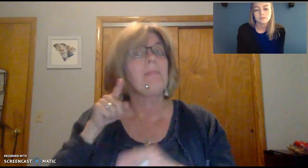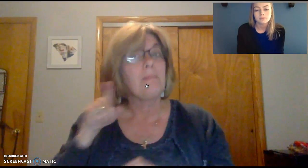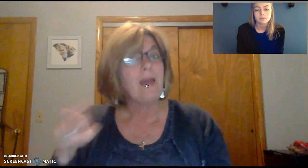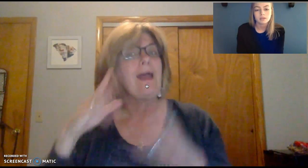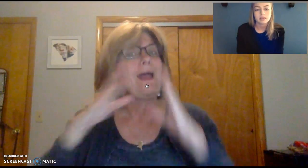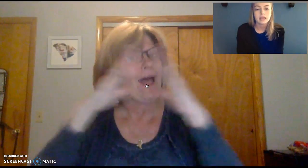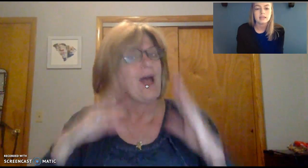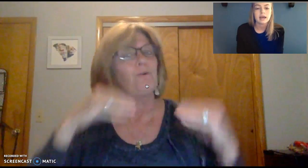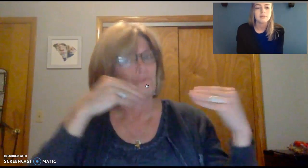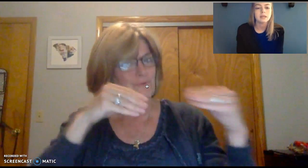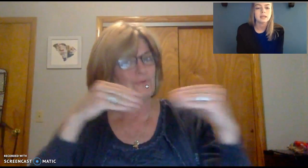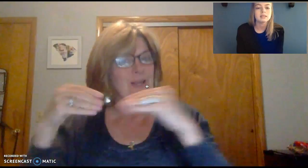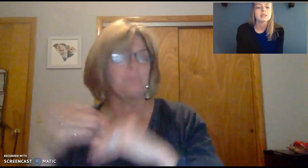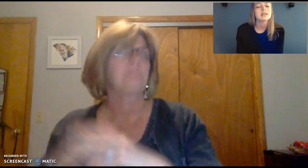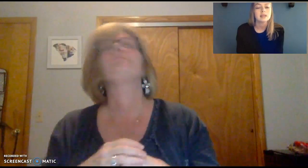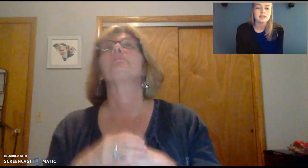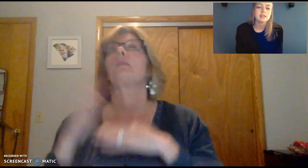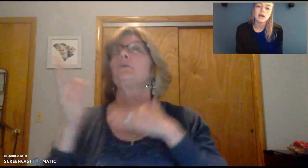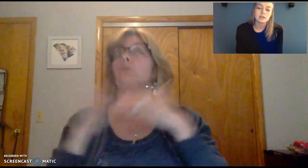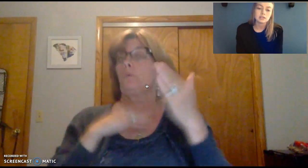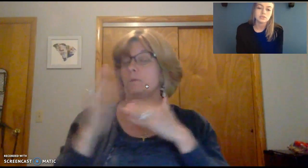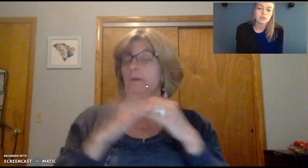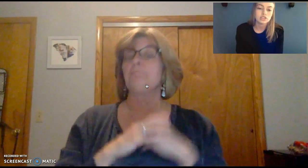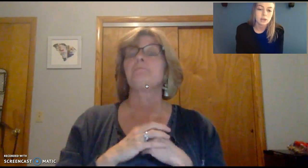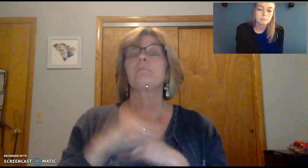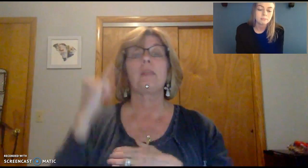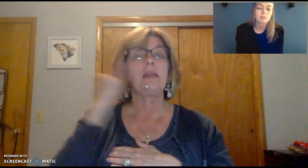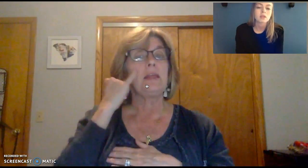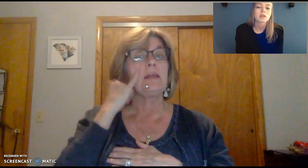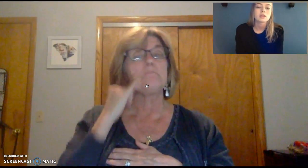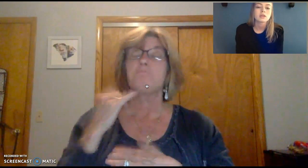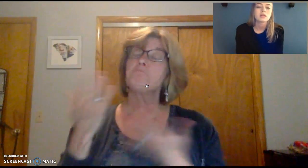agent. And that means that they sell houses for their job.